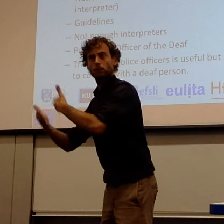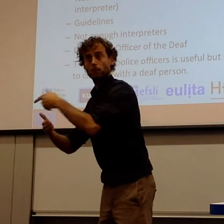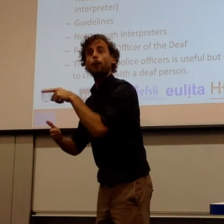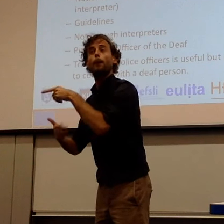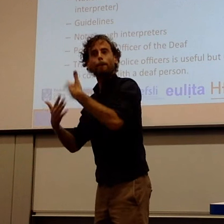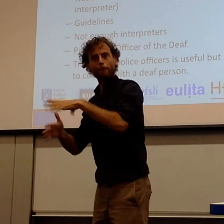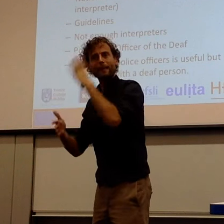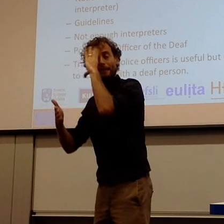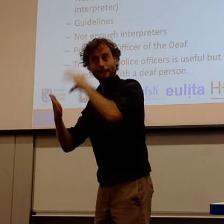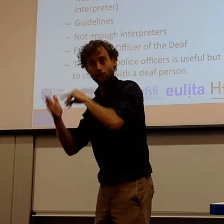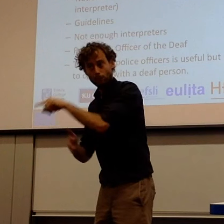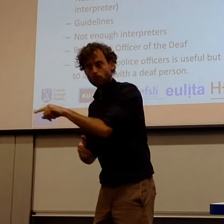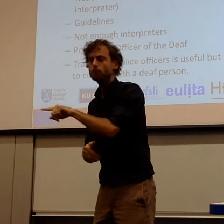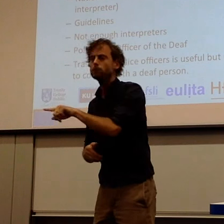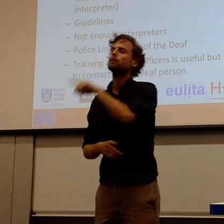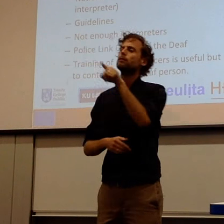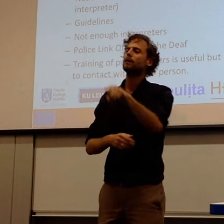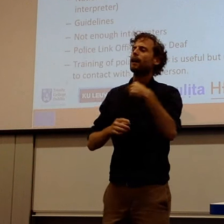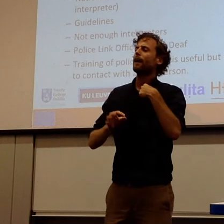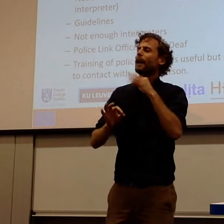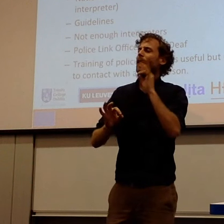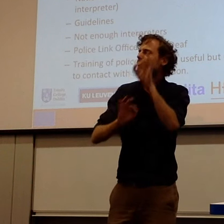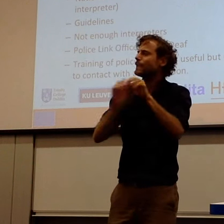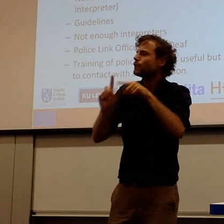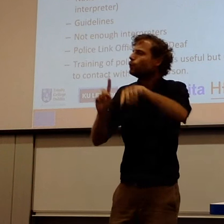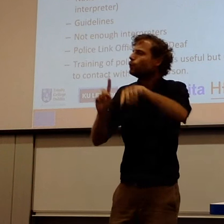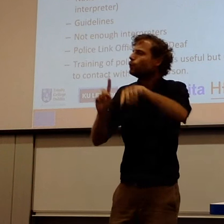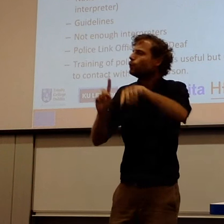interviewed them, what they've known. I mean, there were some experiences